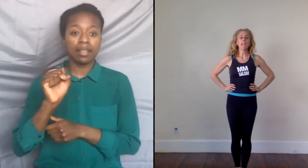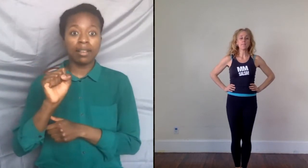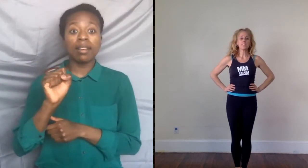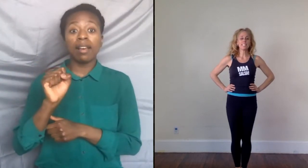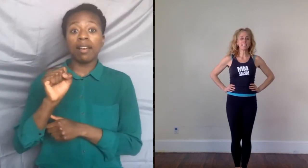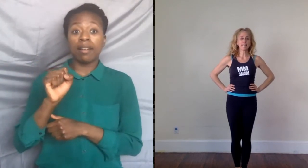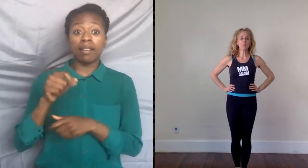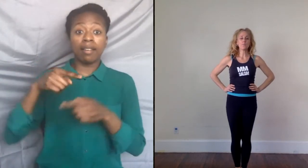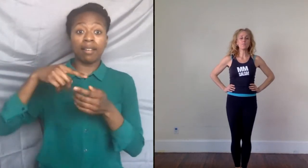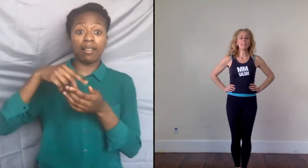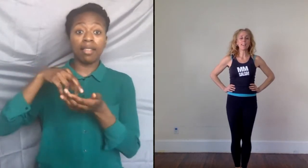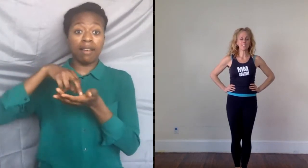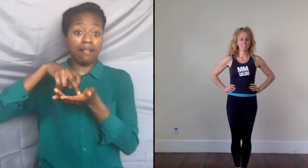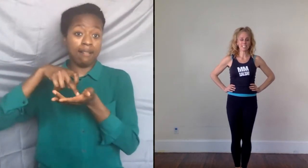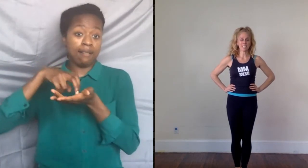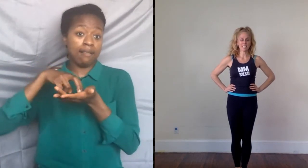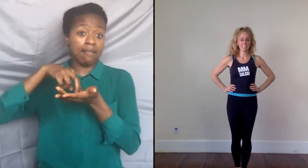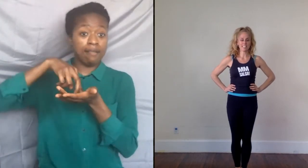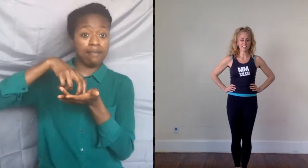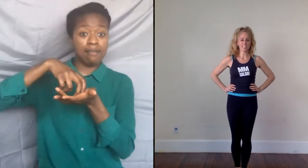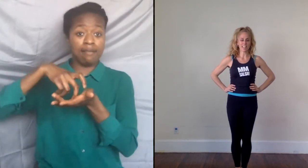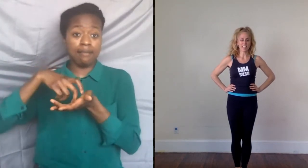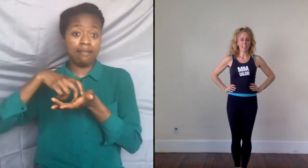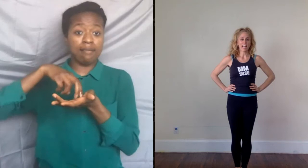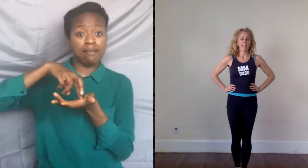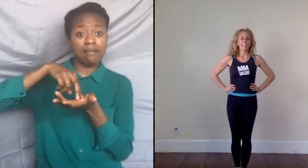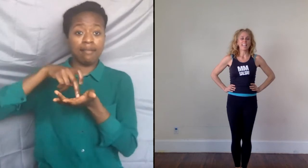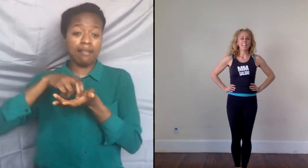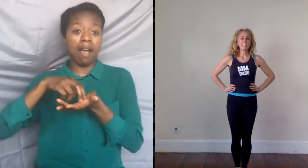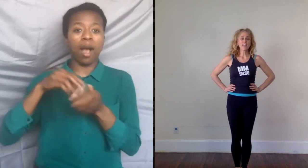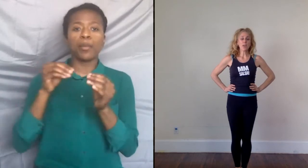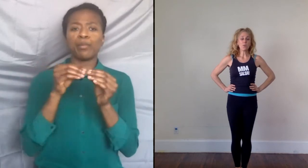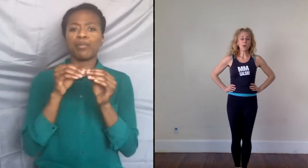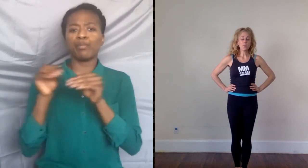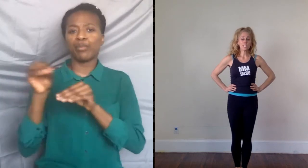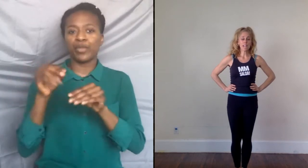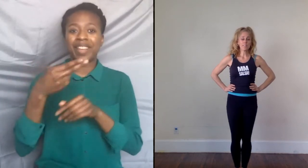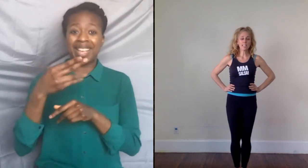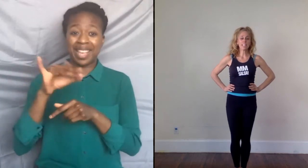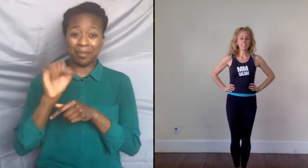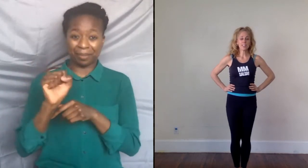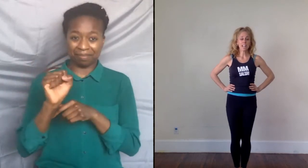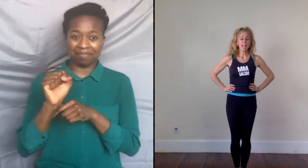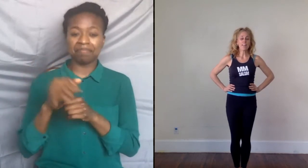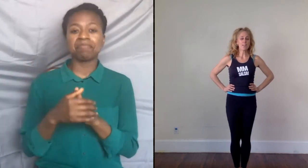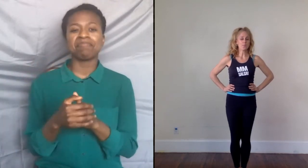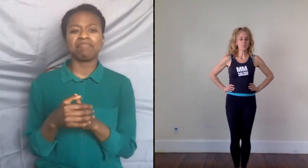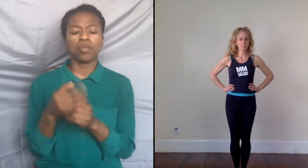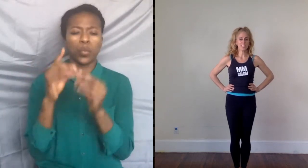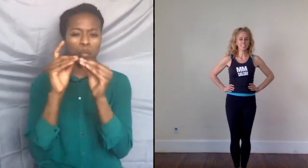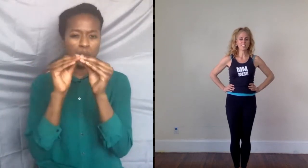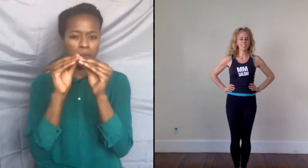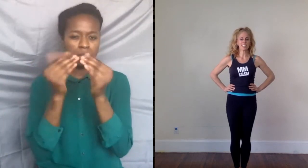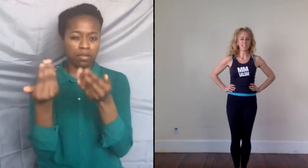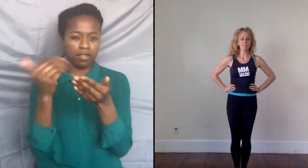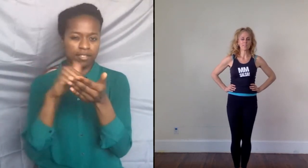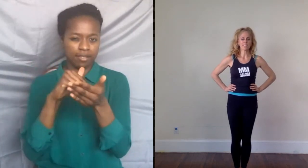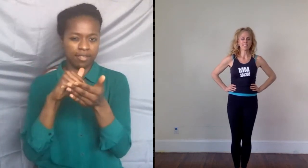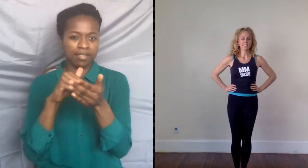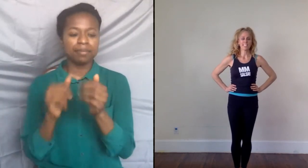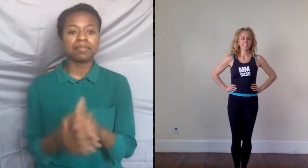be able to get that movement effortlessly into salsa. Let's try it one more time right here, and then we'll put it into our